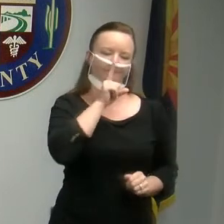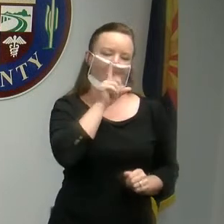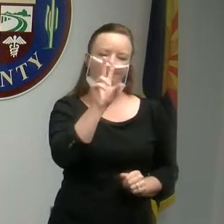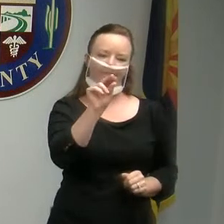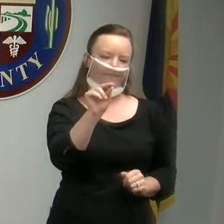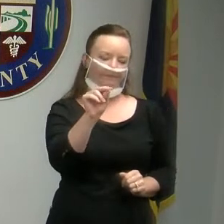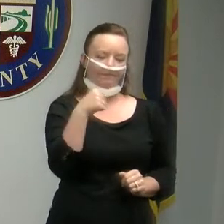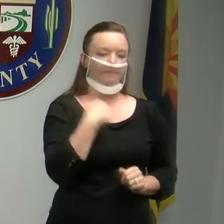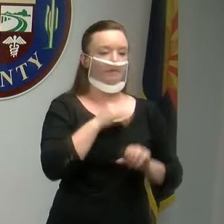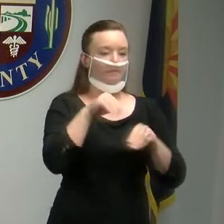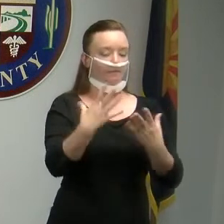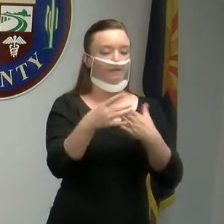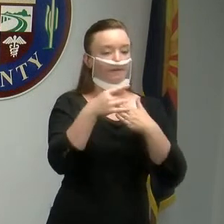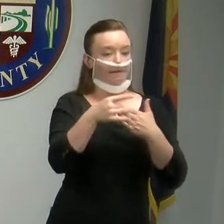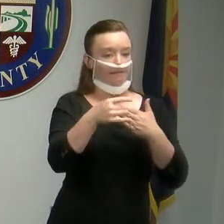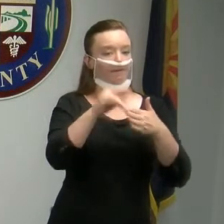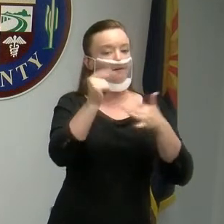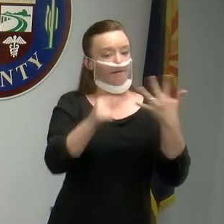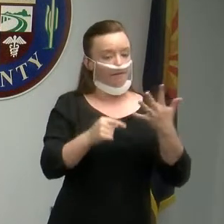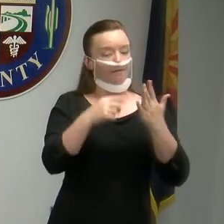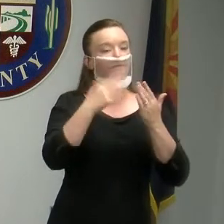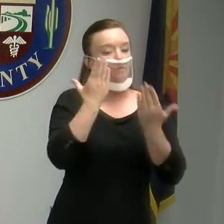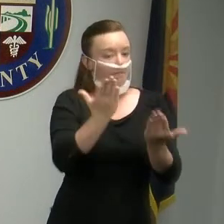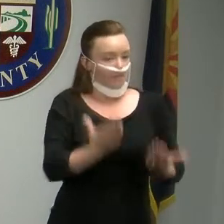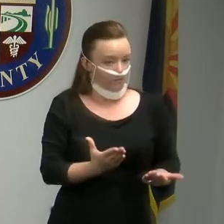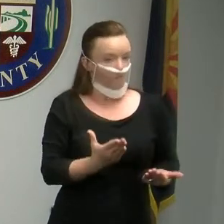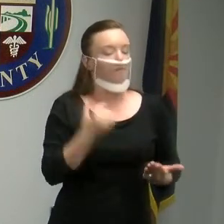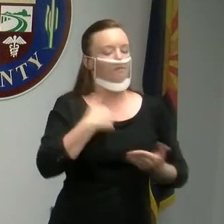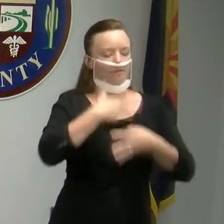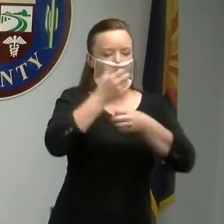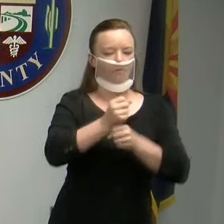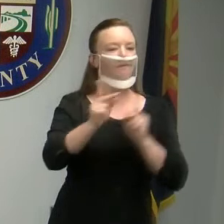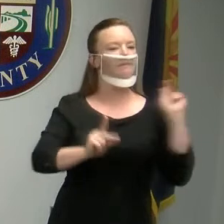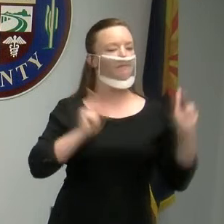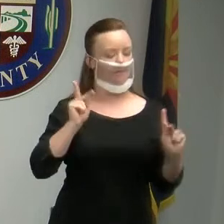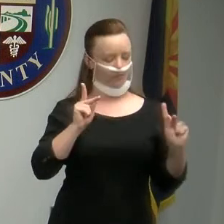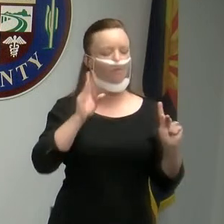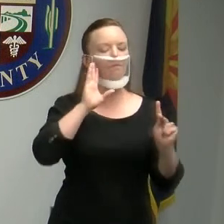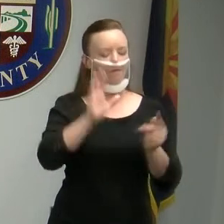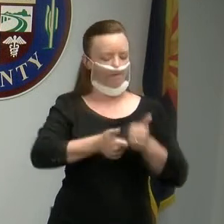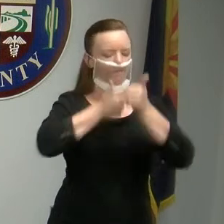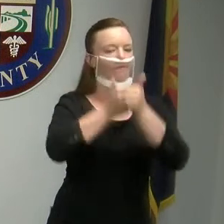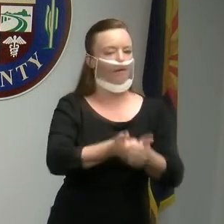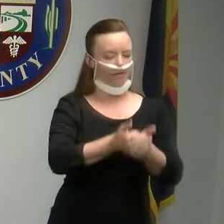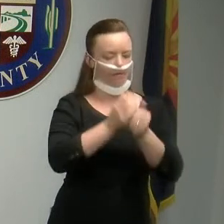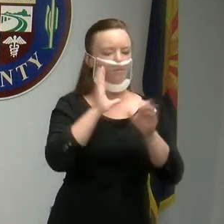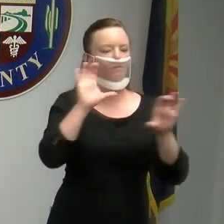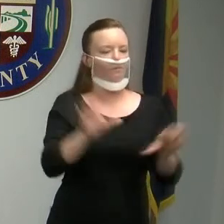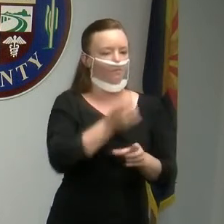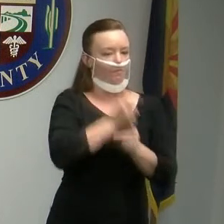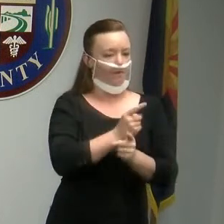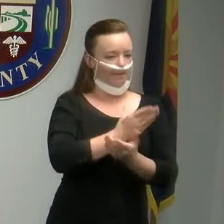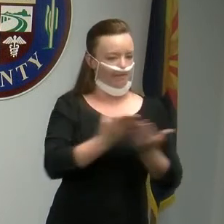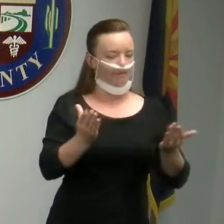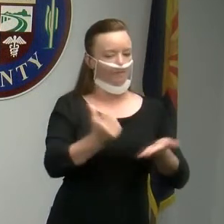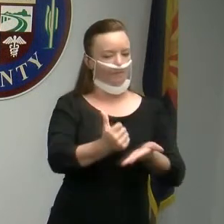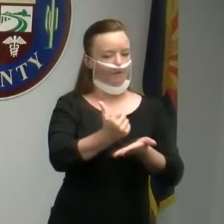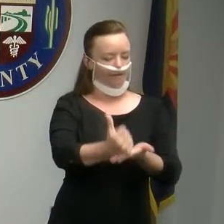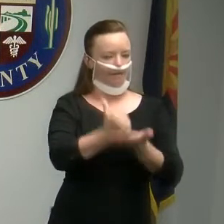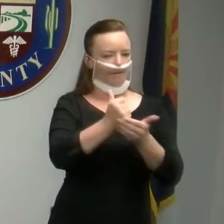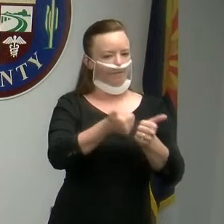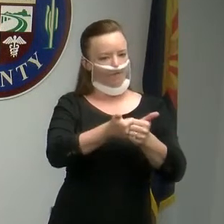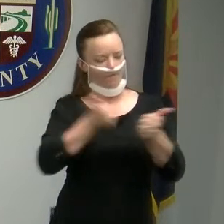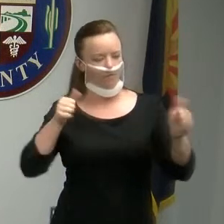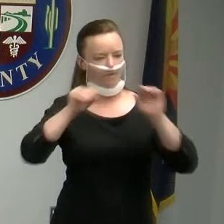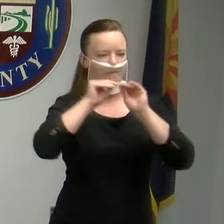we are trusting the public that they will do the right thing and do what they need to do to prevent the spread of the disease. Our role is not